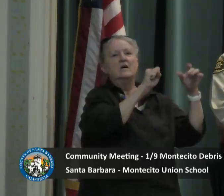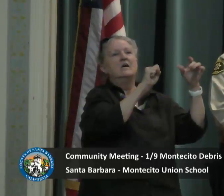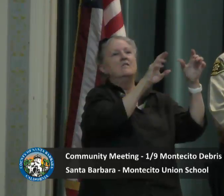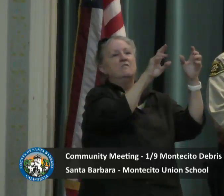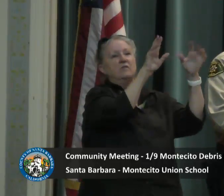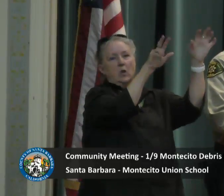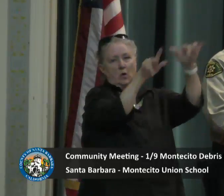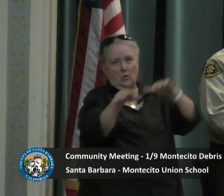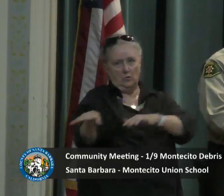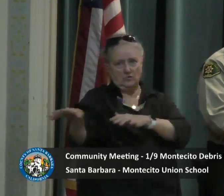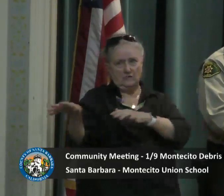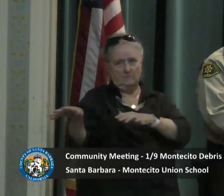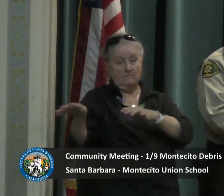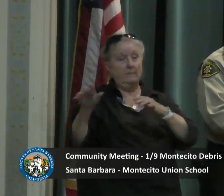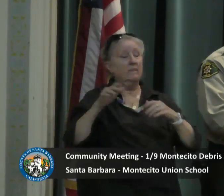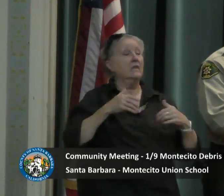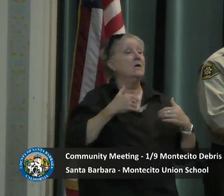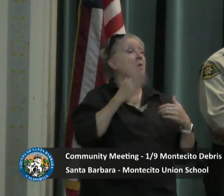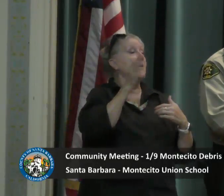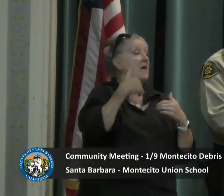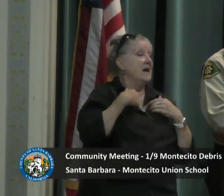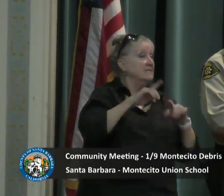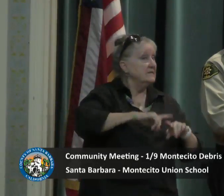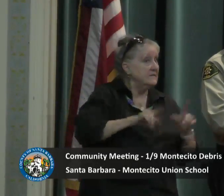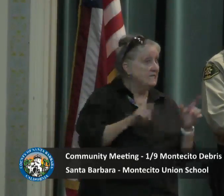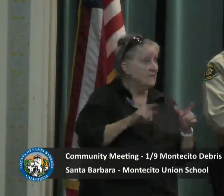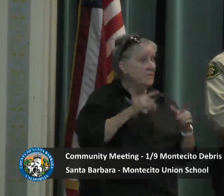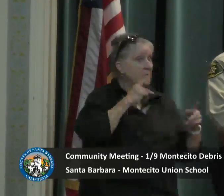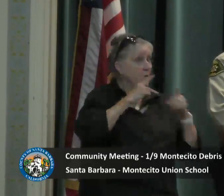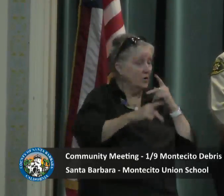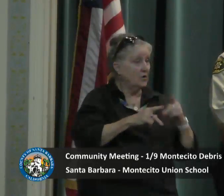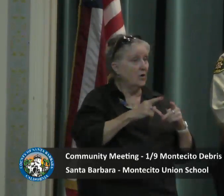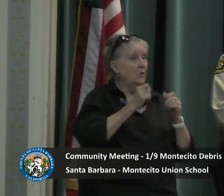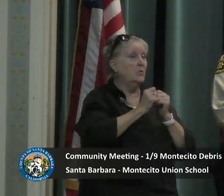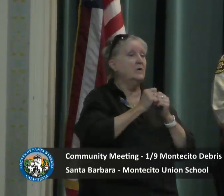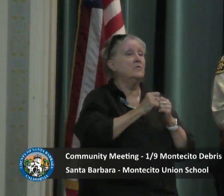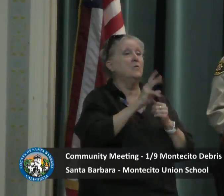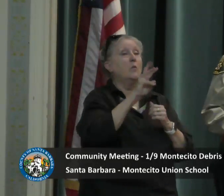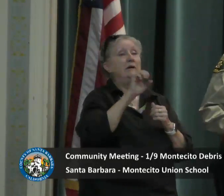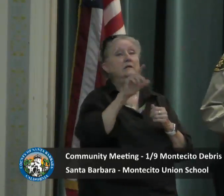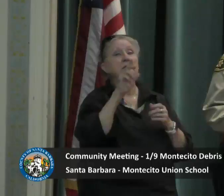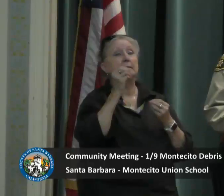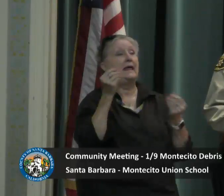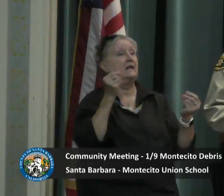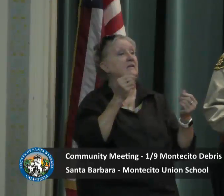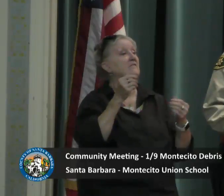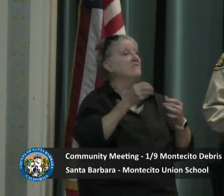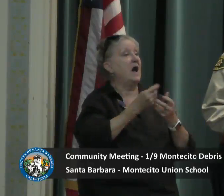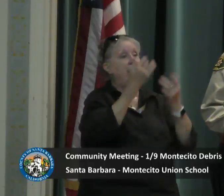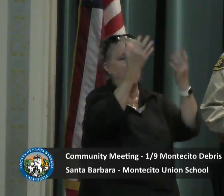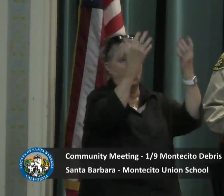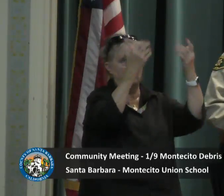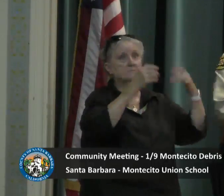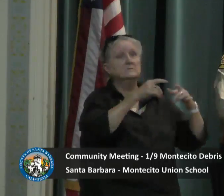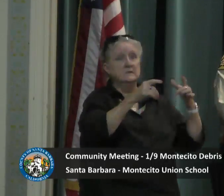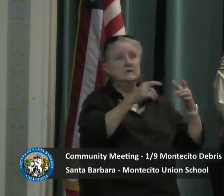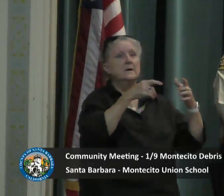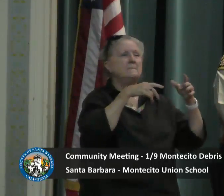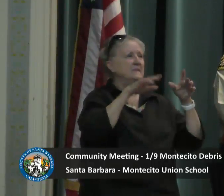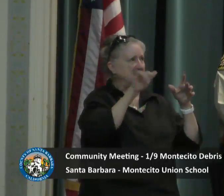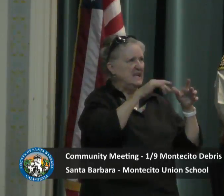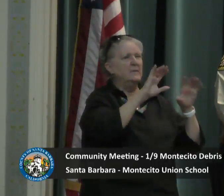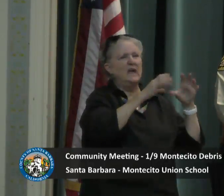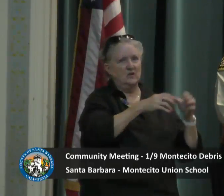any future wildland fire events, albeit with the same descriptor category. It will be very important